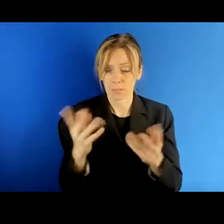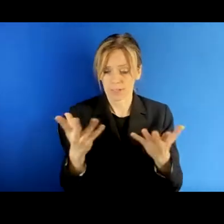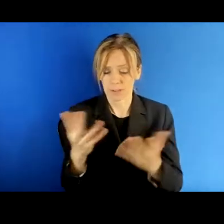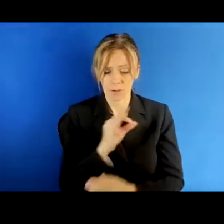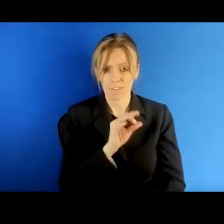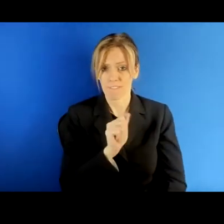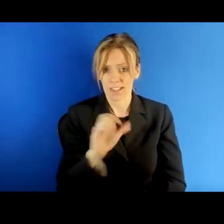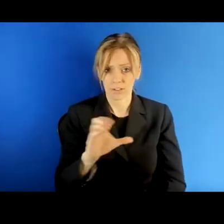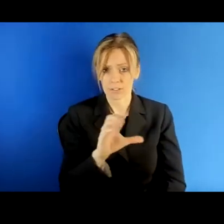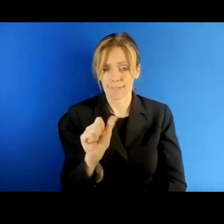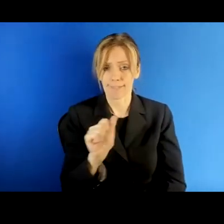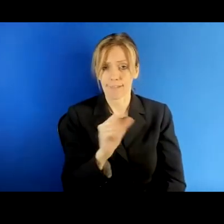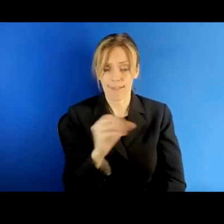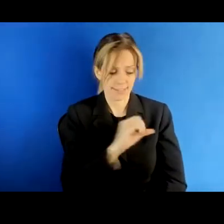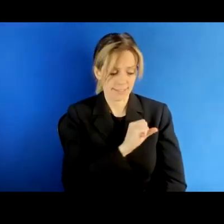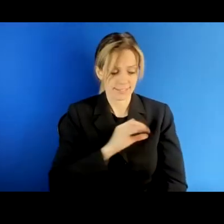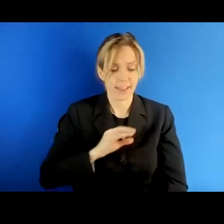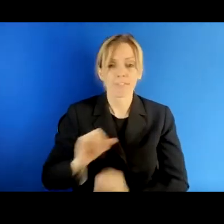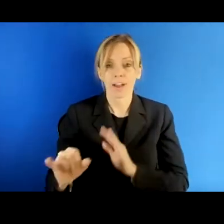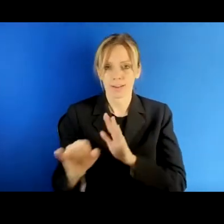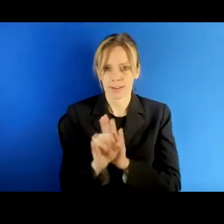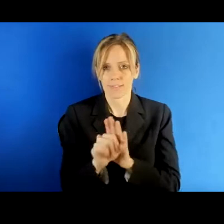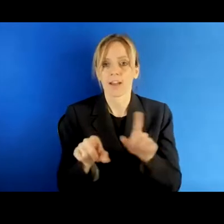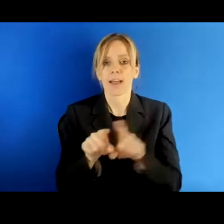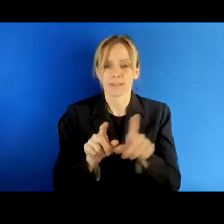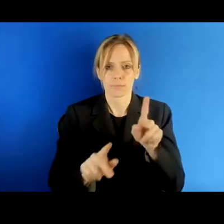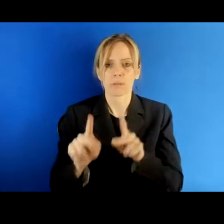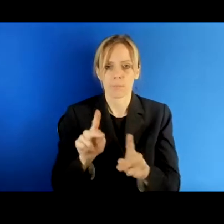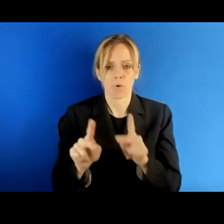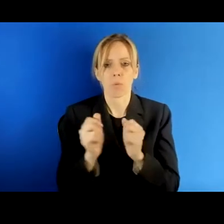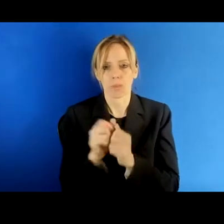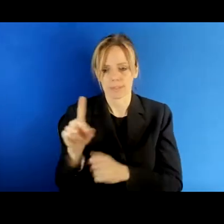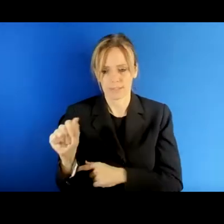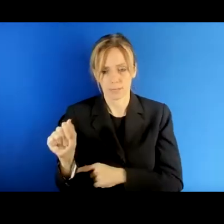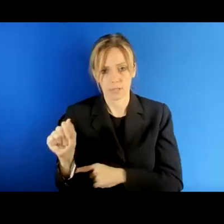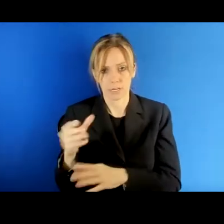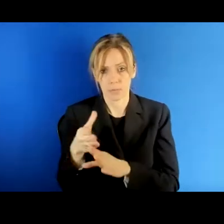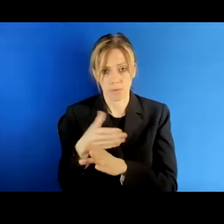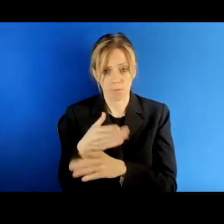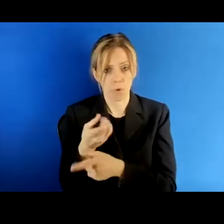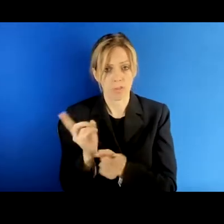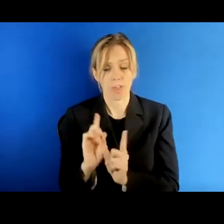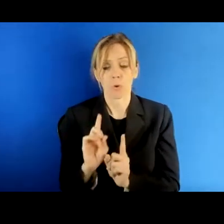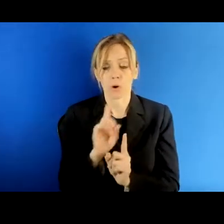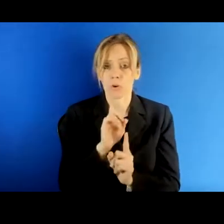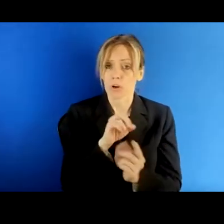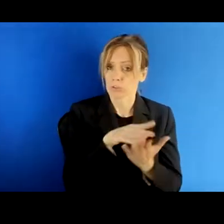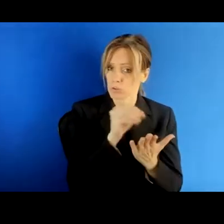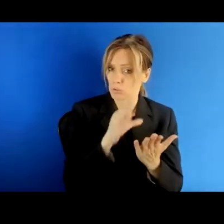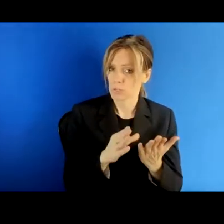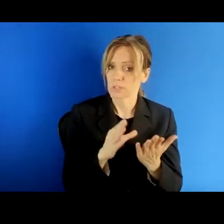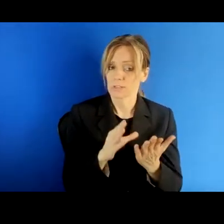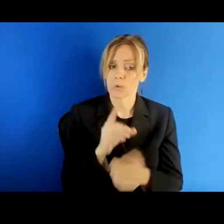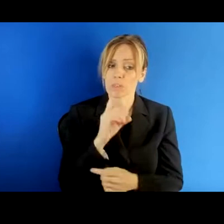Many people that are here were students with disabilities at Cal previously. And so there really is a hoop and a